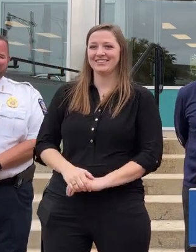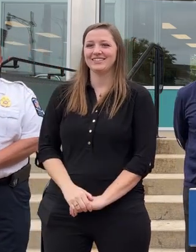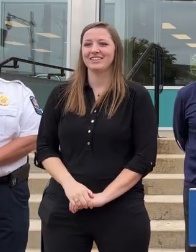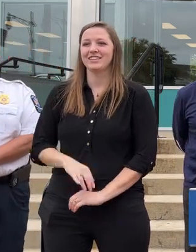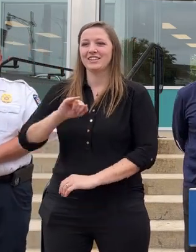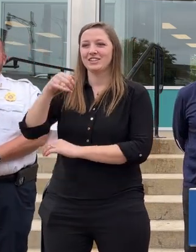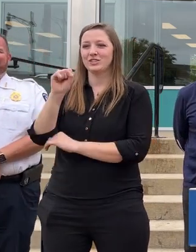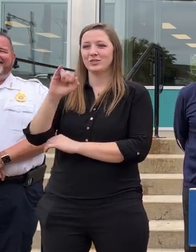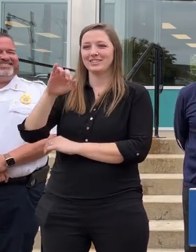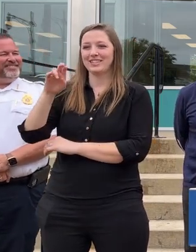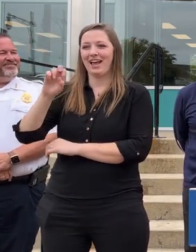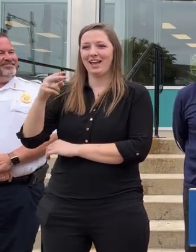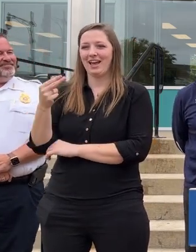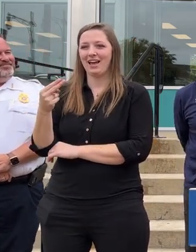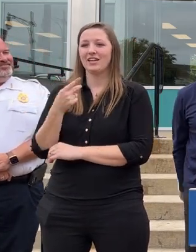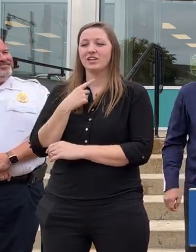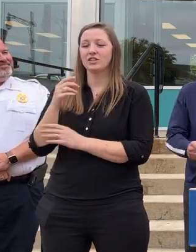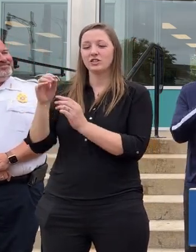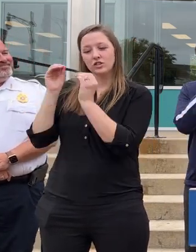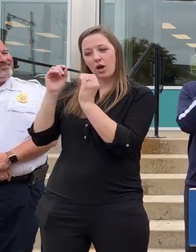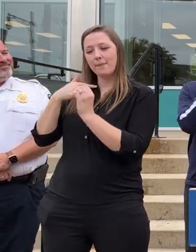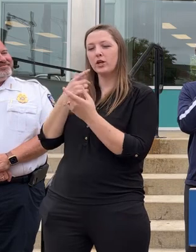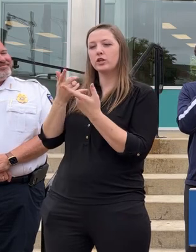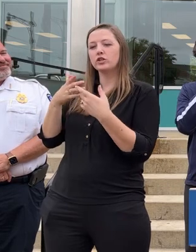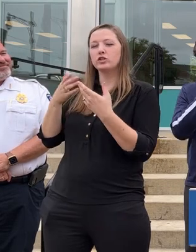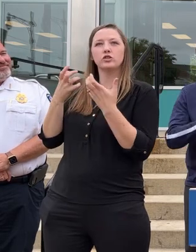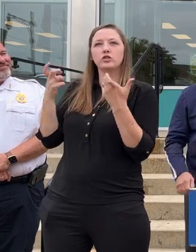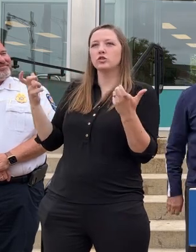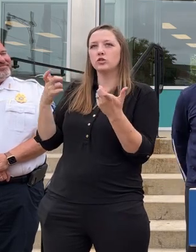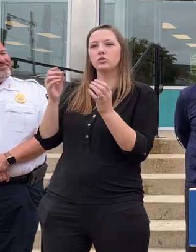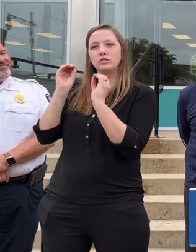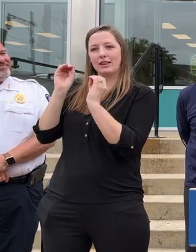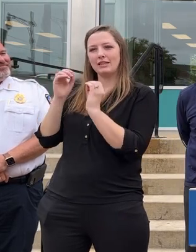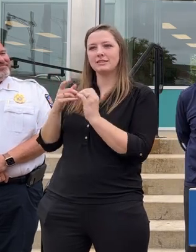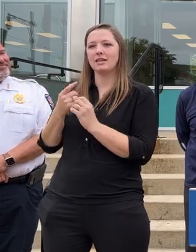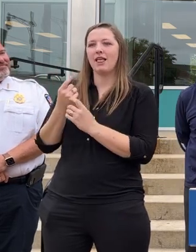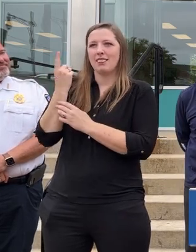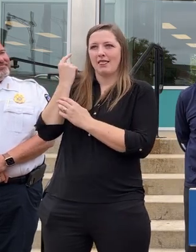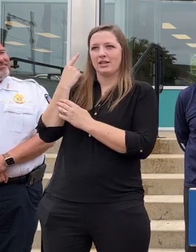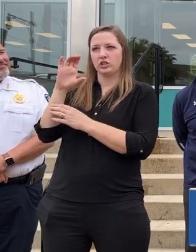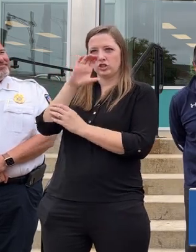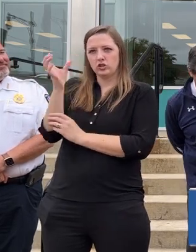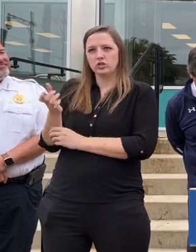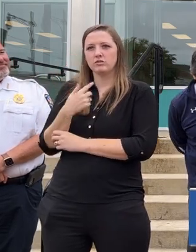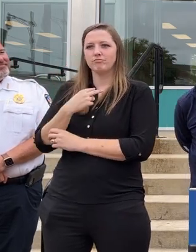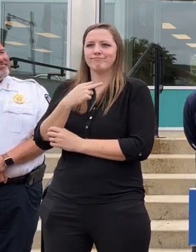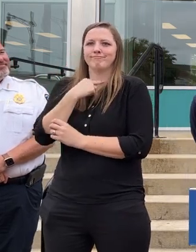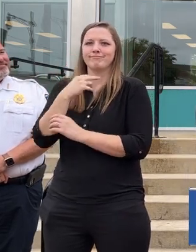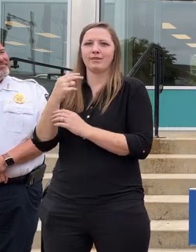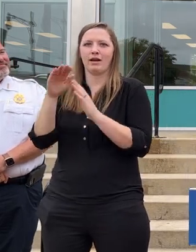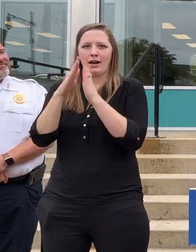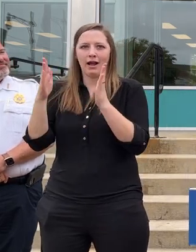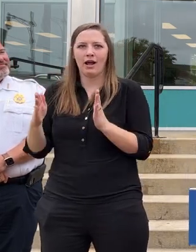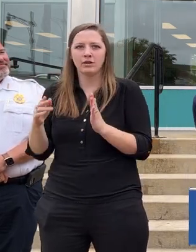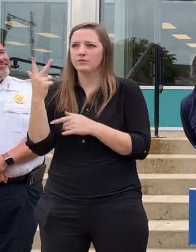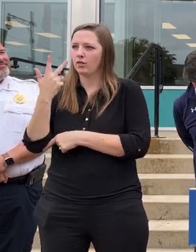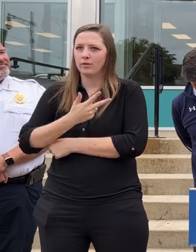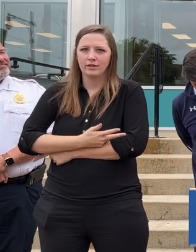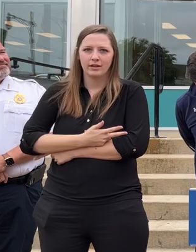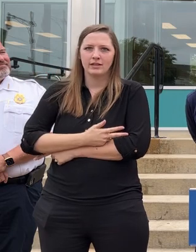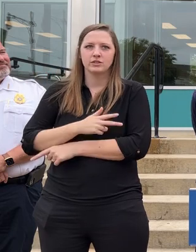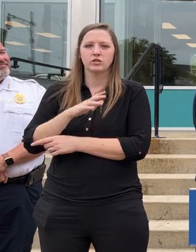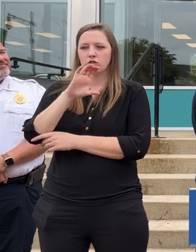Josiah taught me a huge lesson last Christmas. Josiah and I were trapped in our home in East Buffalo for 3 days during the